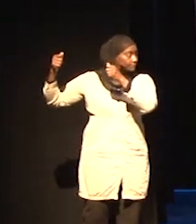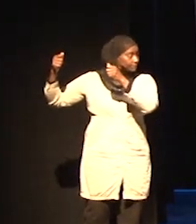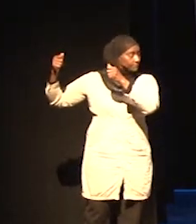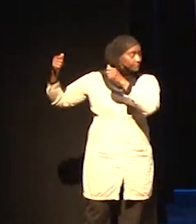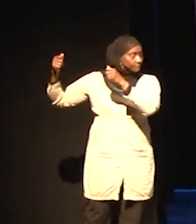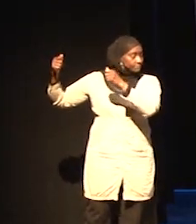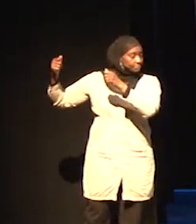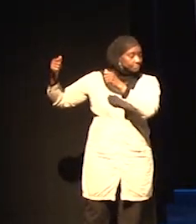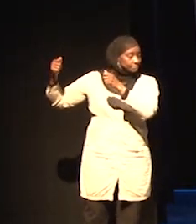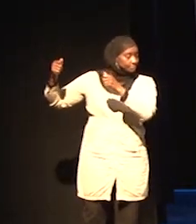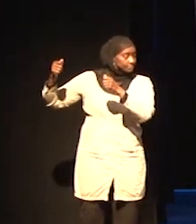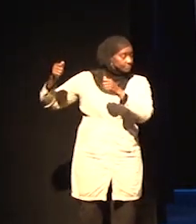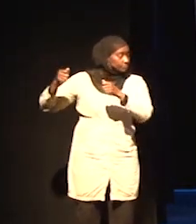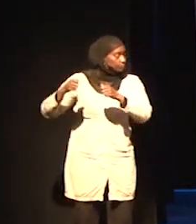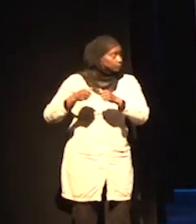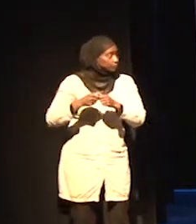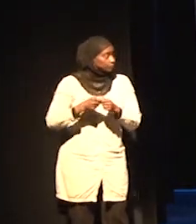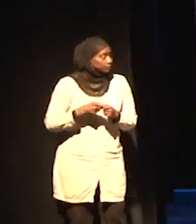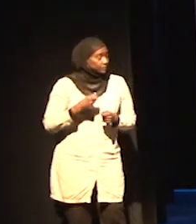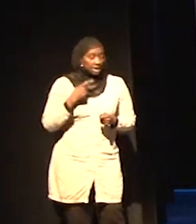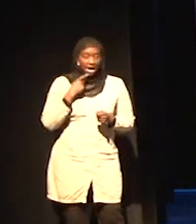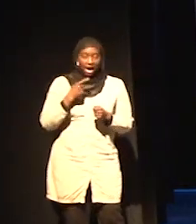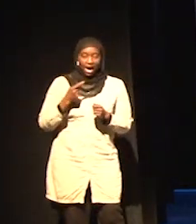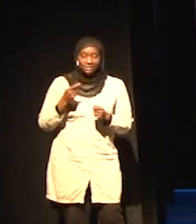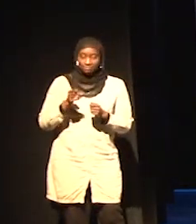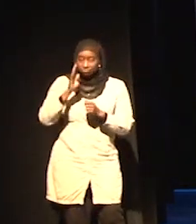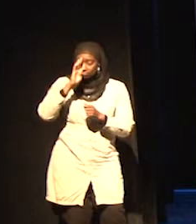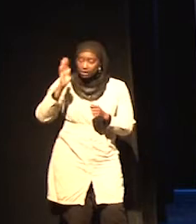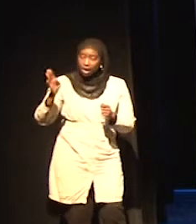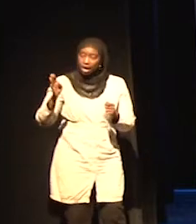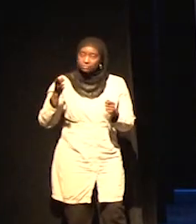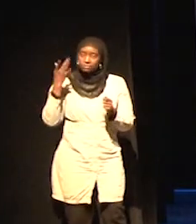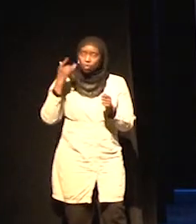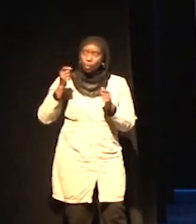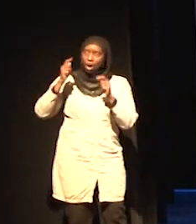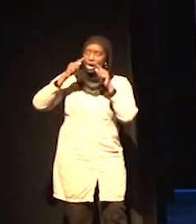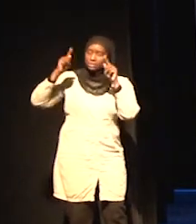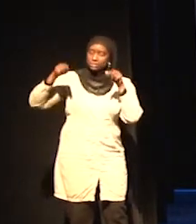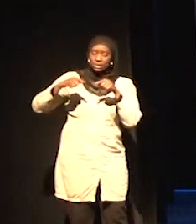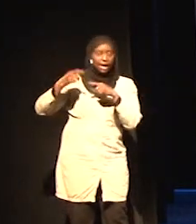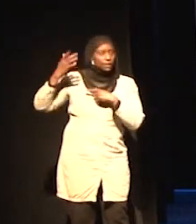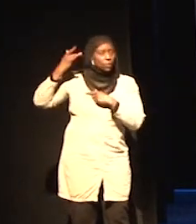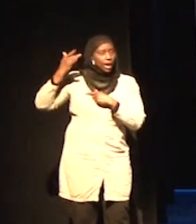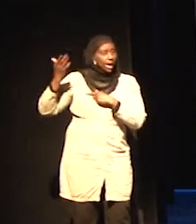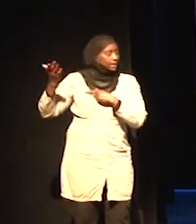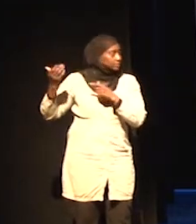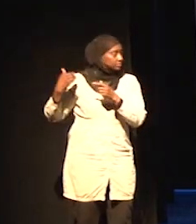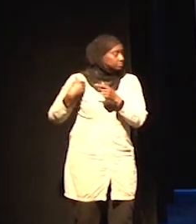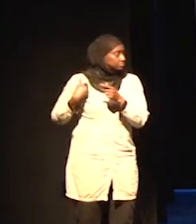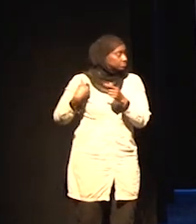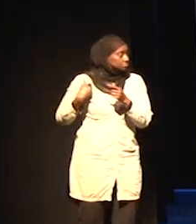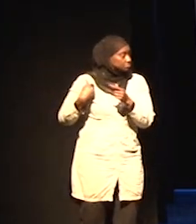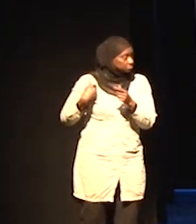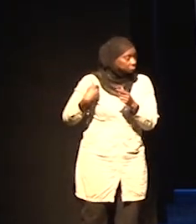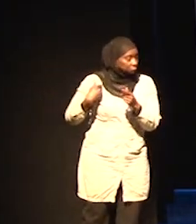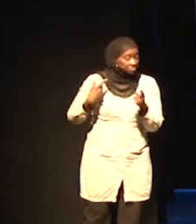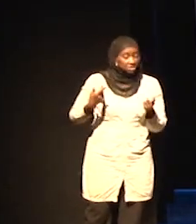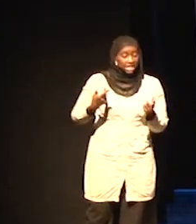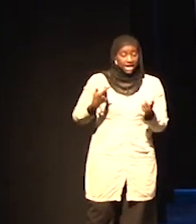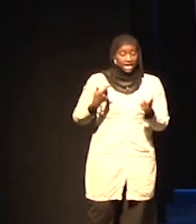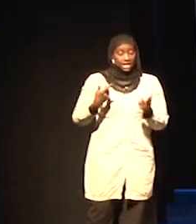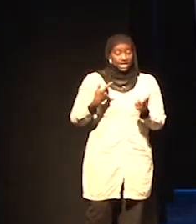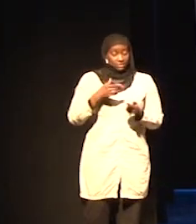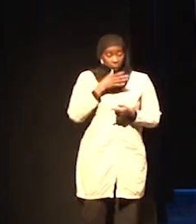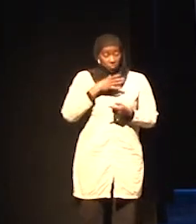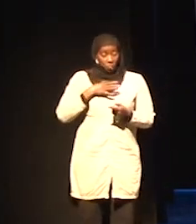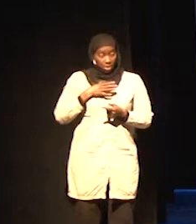them, and I asked them, why this? They said, look, we are retired lawyers.